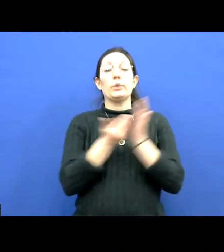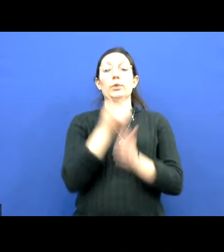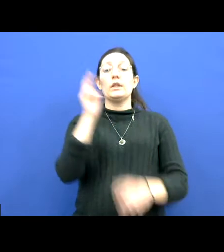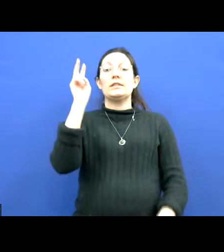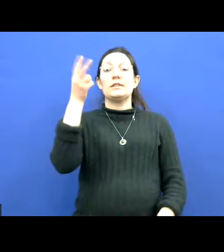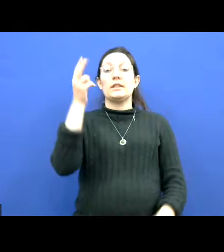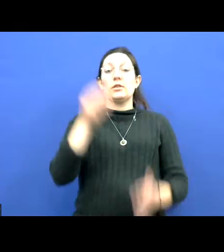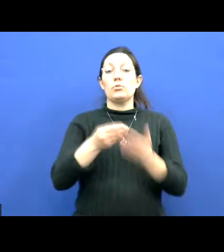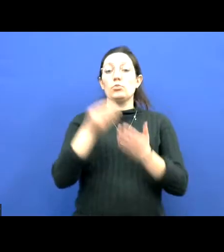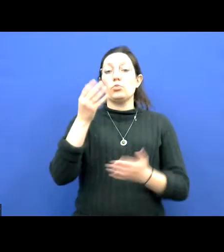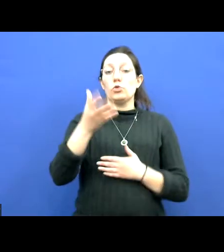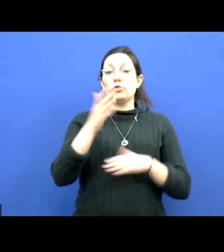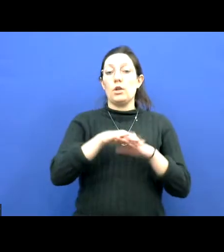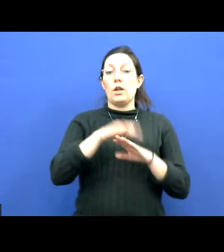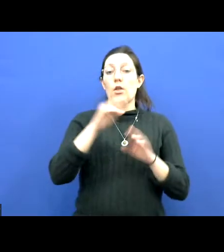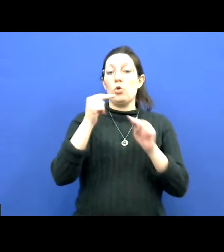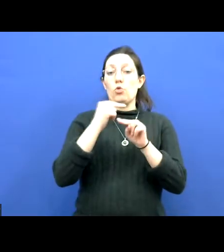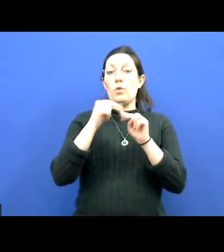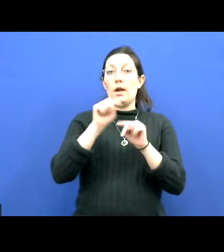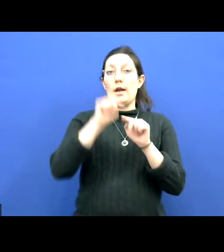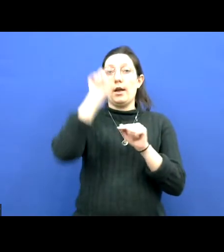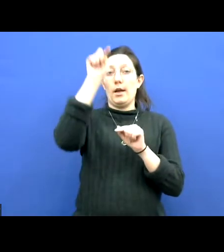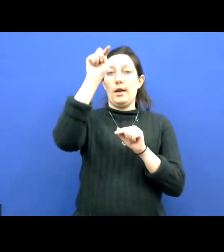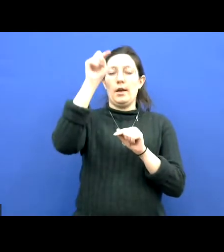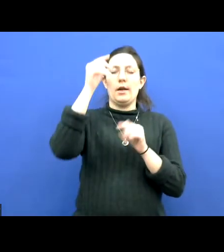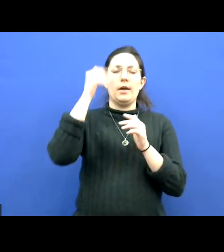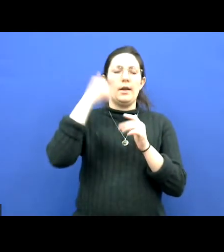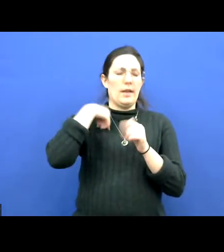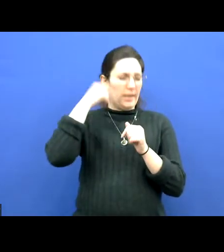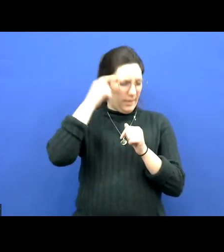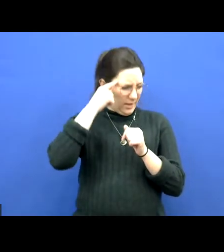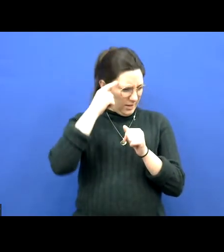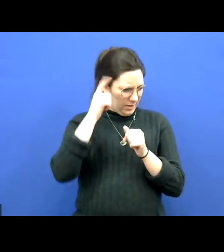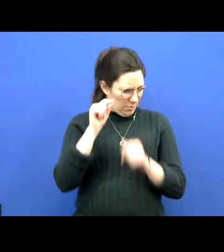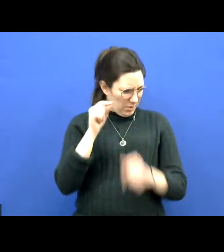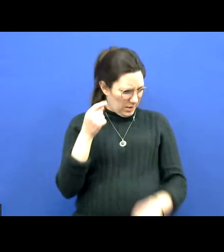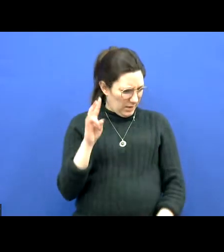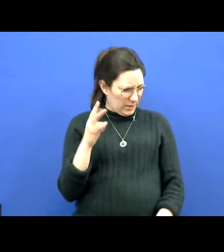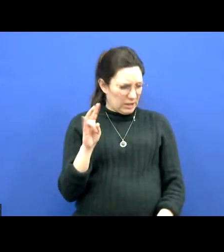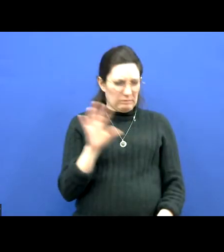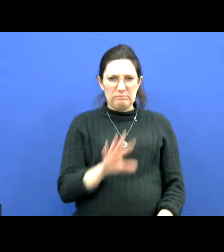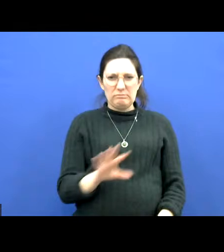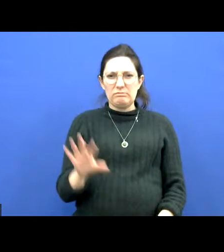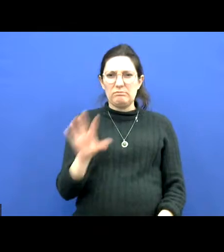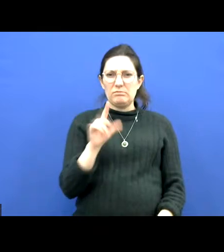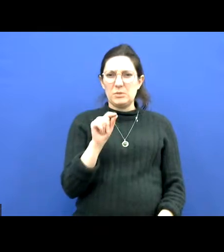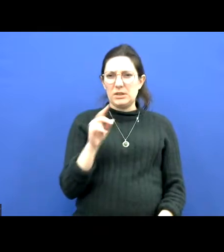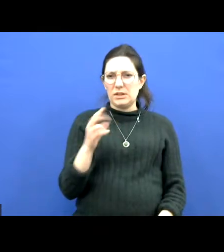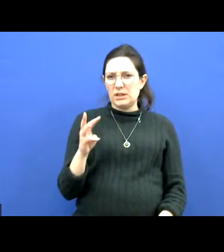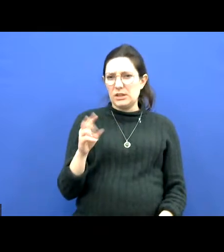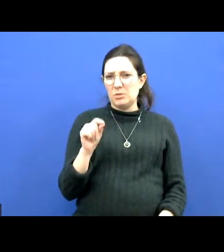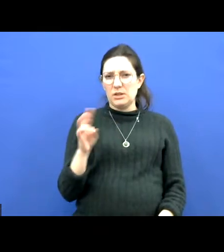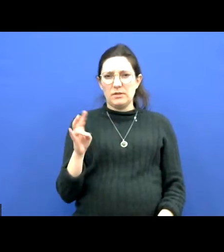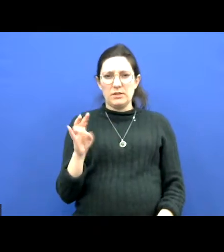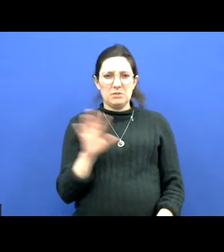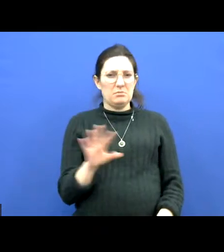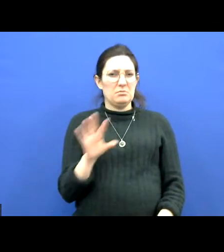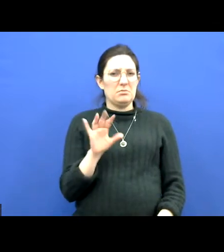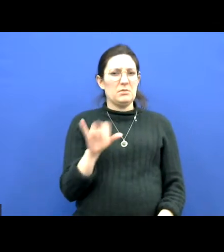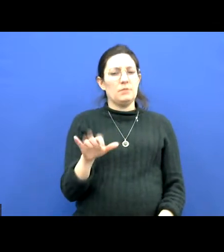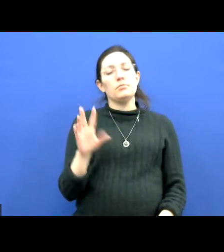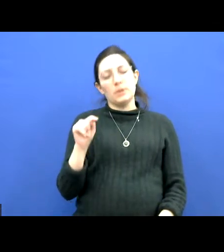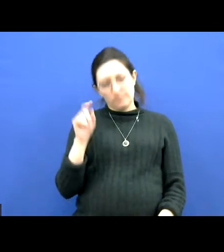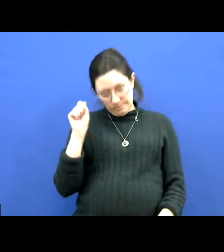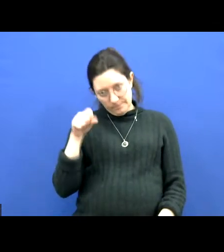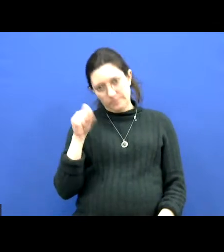secondary purchase right along the thruway, I seem to remember, was more like 2017, 2016, 2017, somewhere thereabouts. But